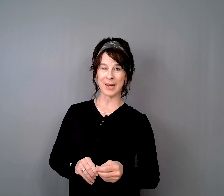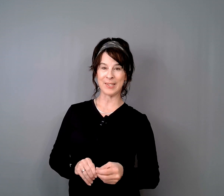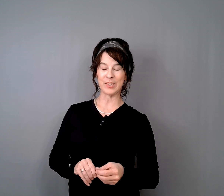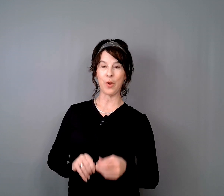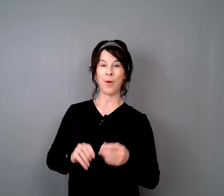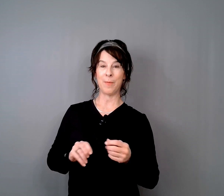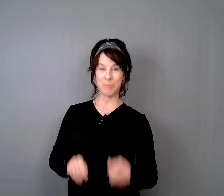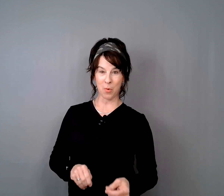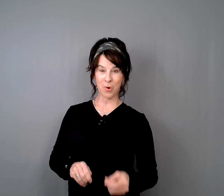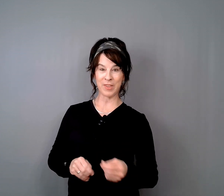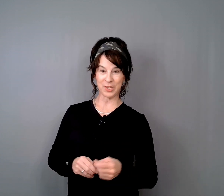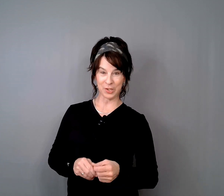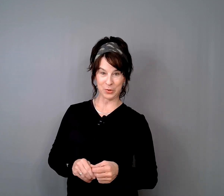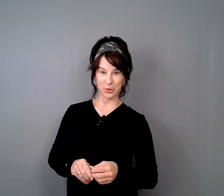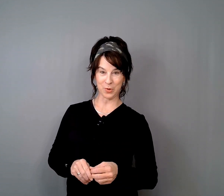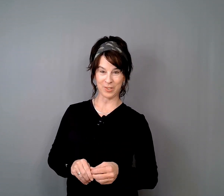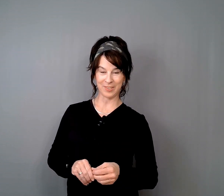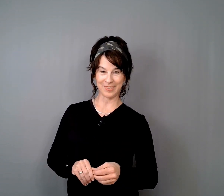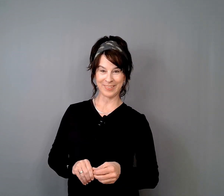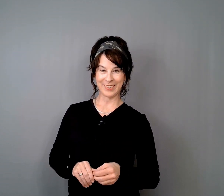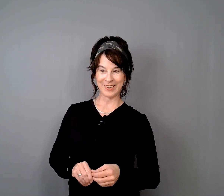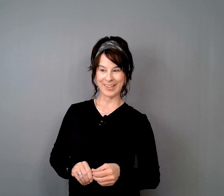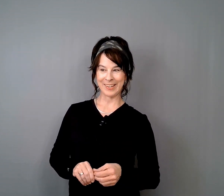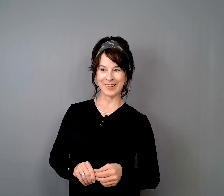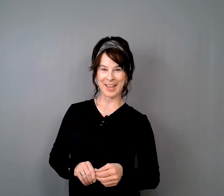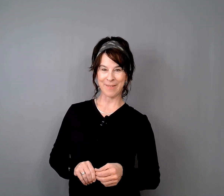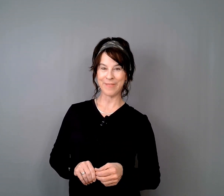practice more than usual and have fun